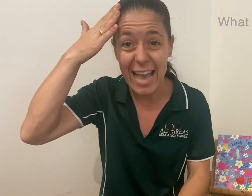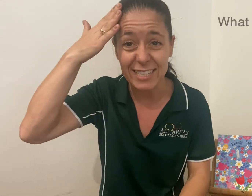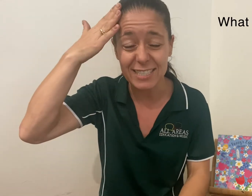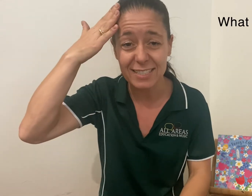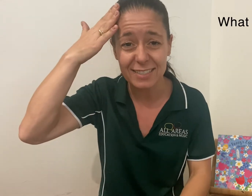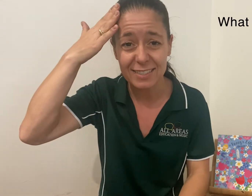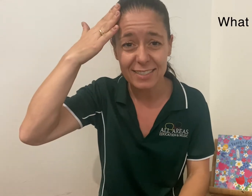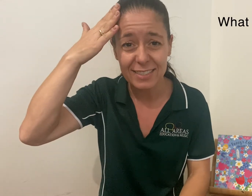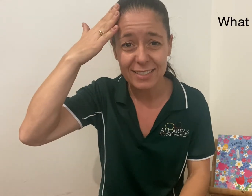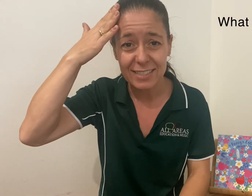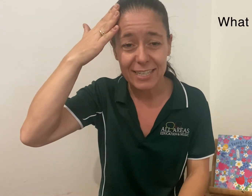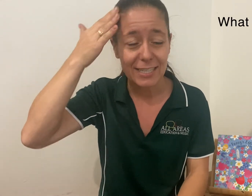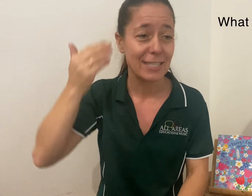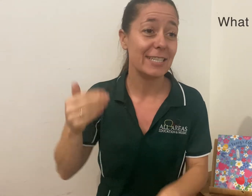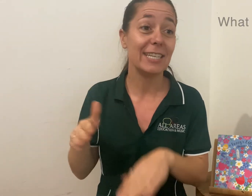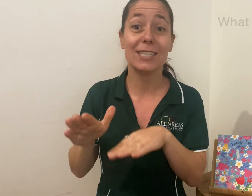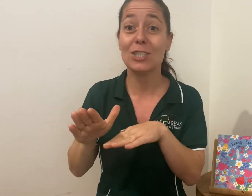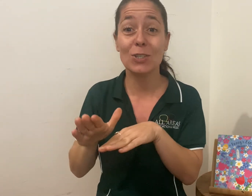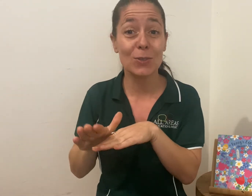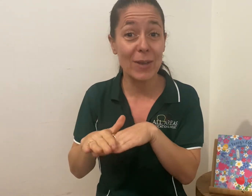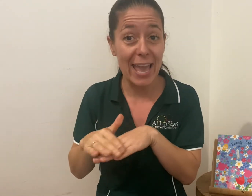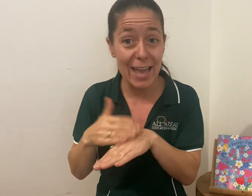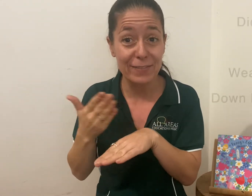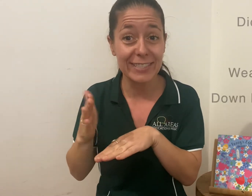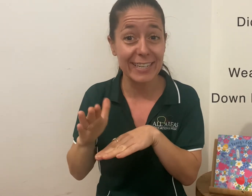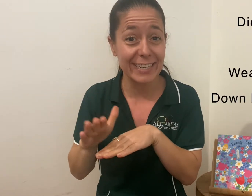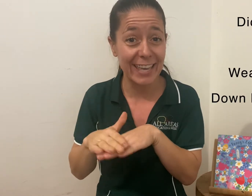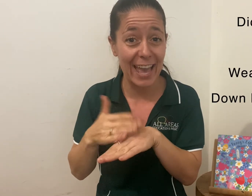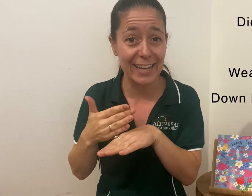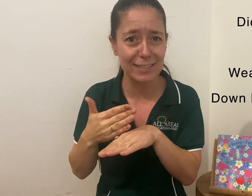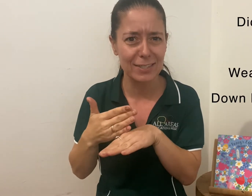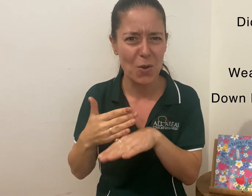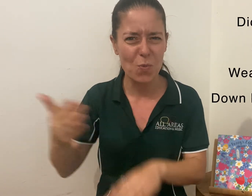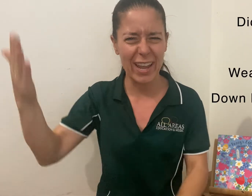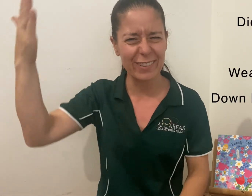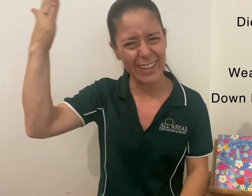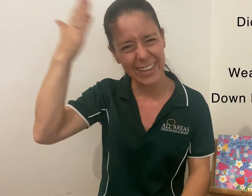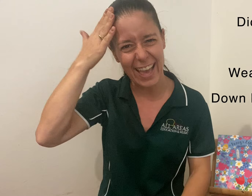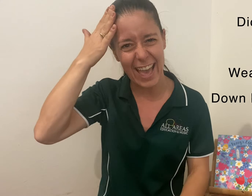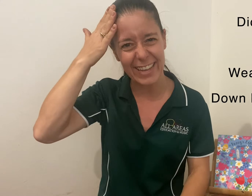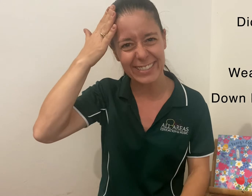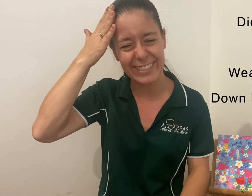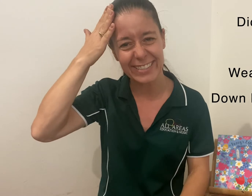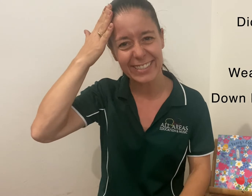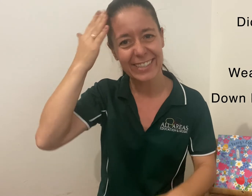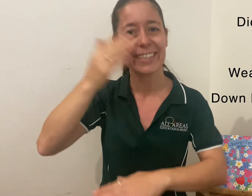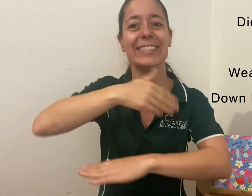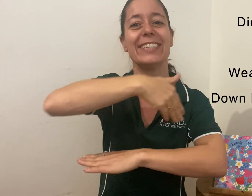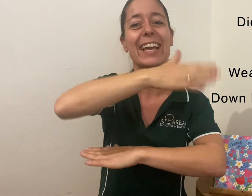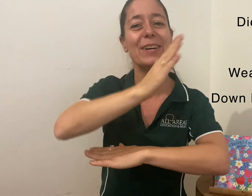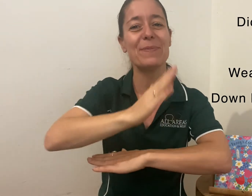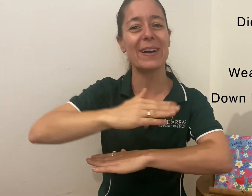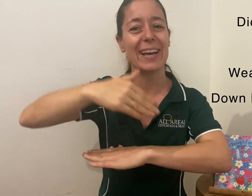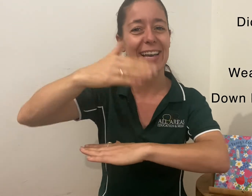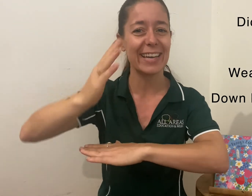hat? Did you ever see a cat wearing a hat down by